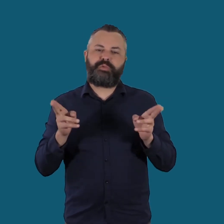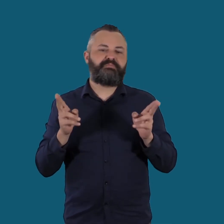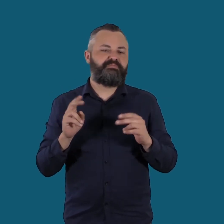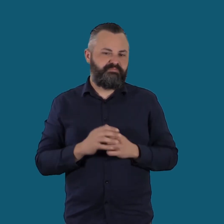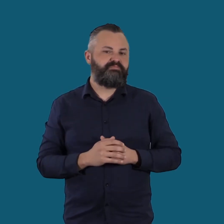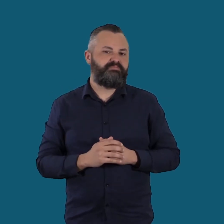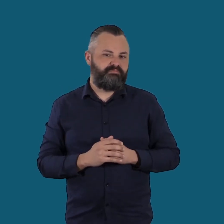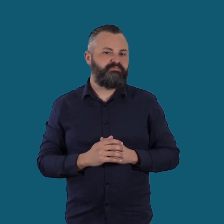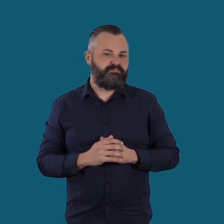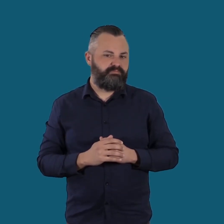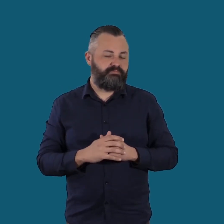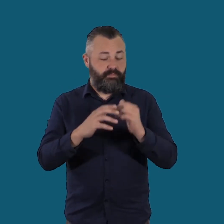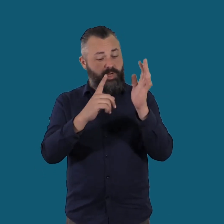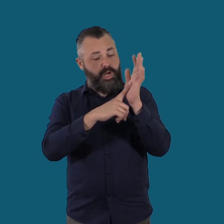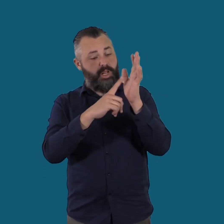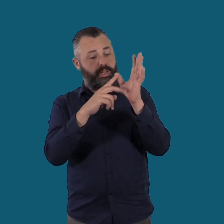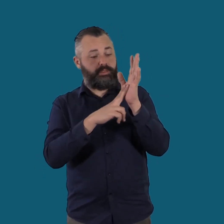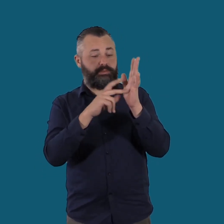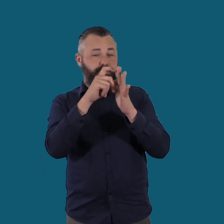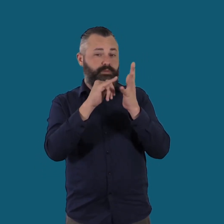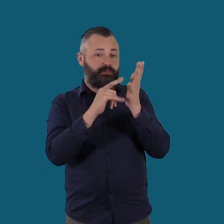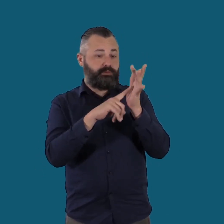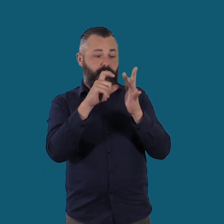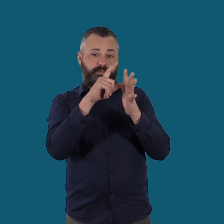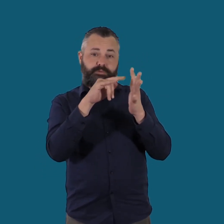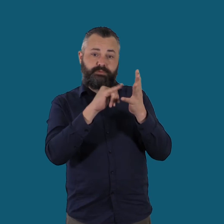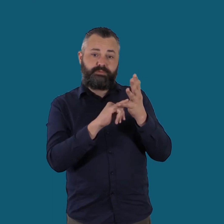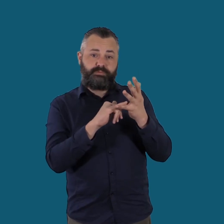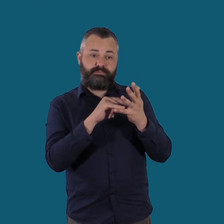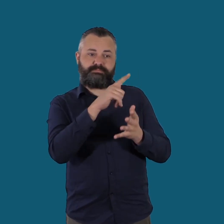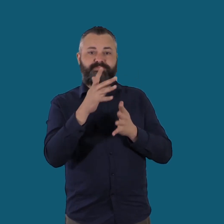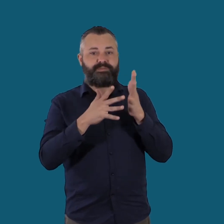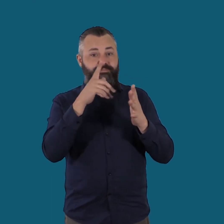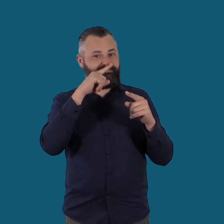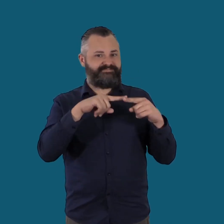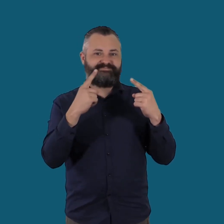There are a wide variety of specific processes that are covered by the generic term landslides.